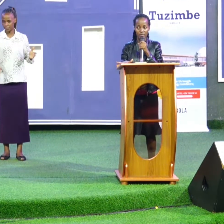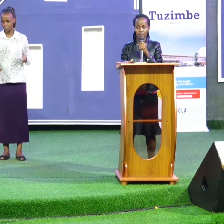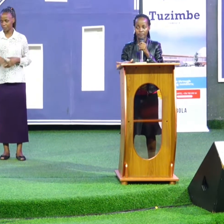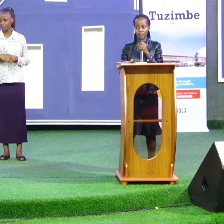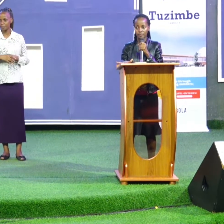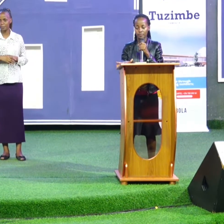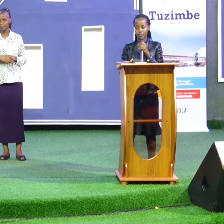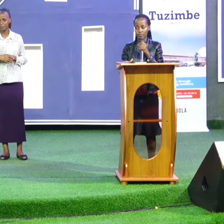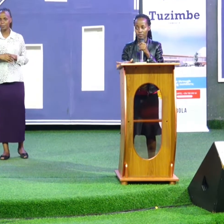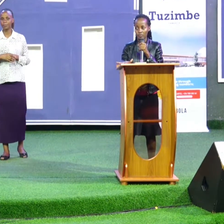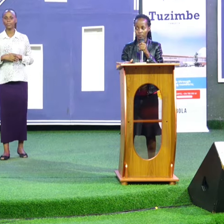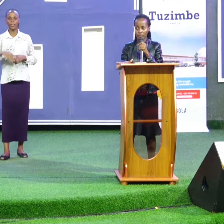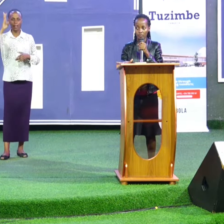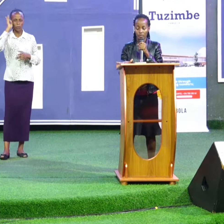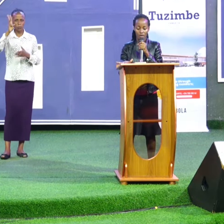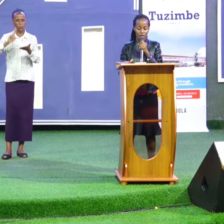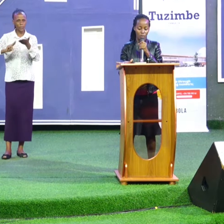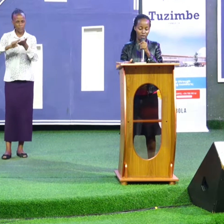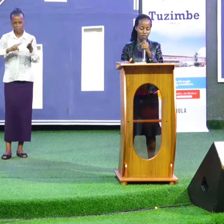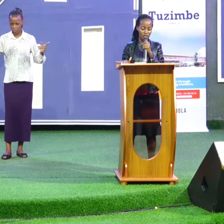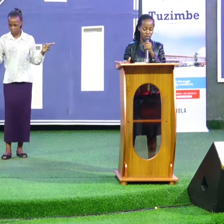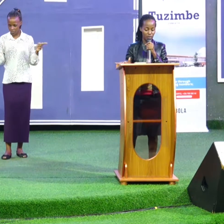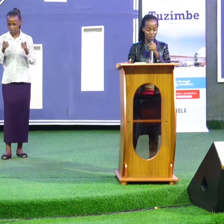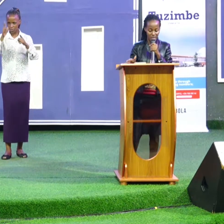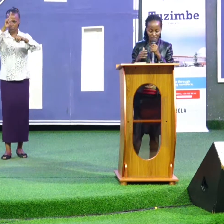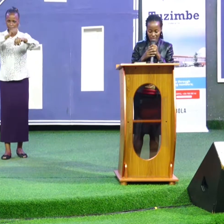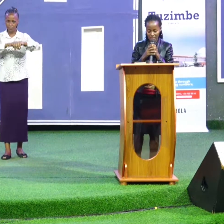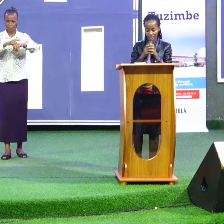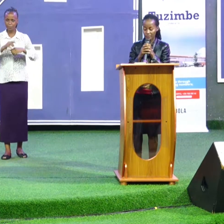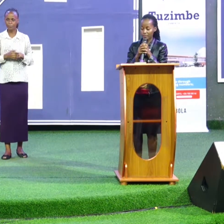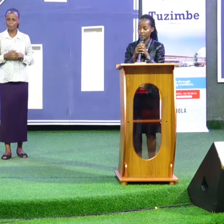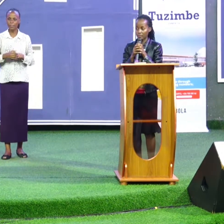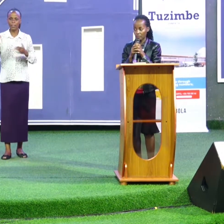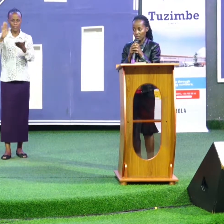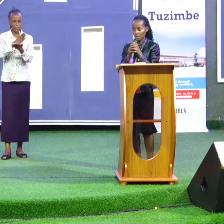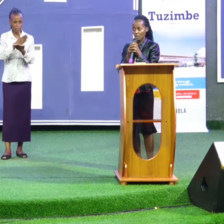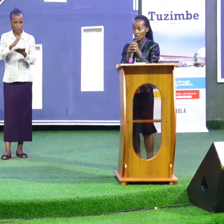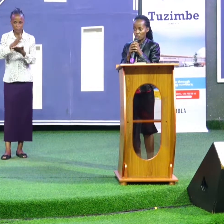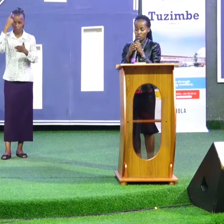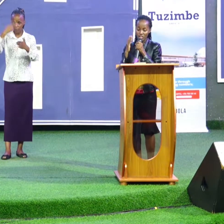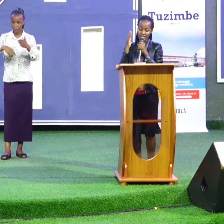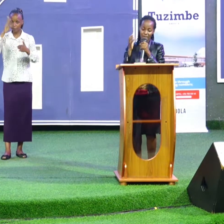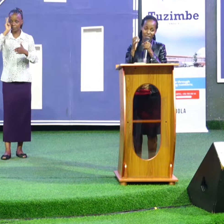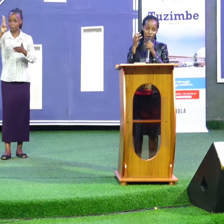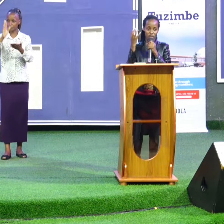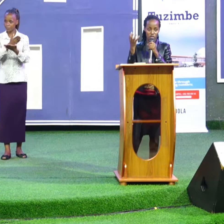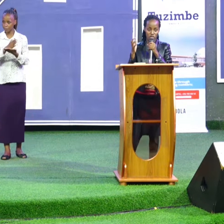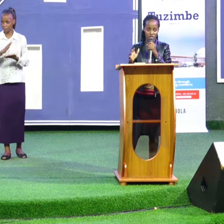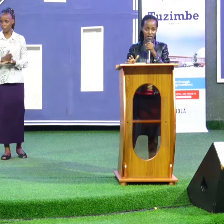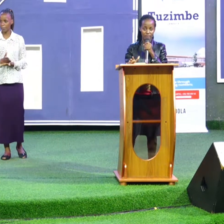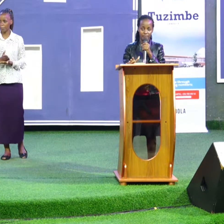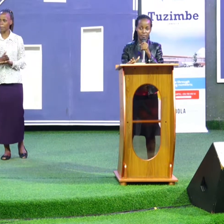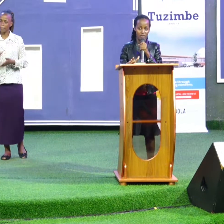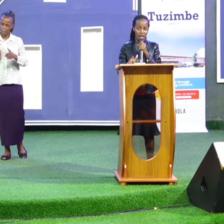Lord. Tugenda koze seddakiika si nyingi. We are not going to use very many minutes. Okugabana ko kye tugenda okugabana. To share something that we are going to